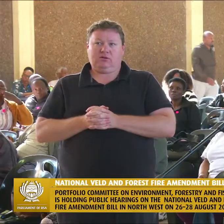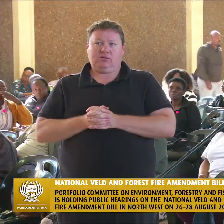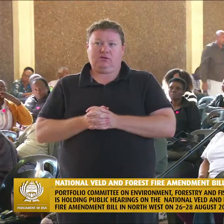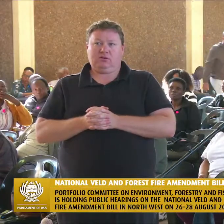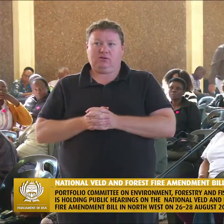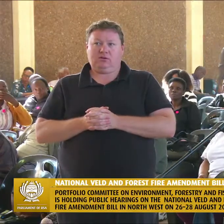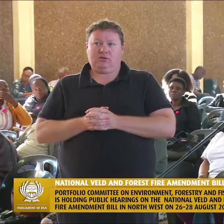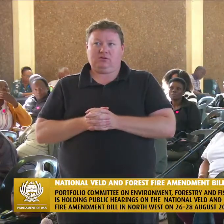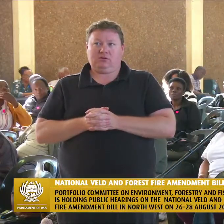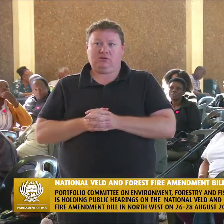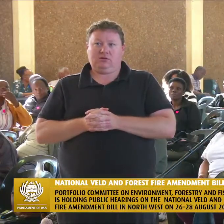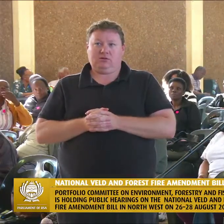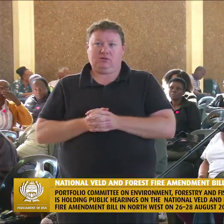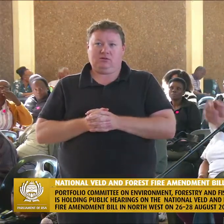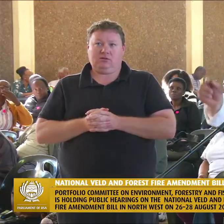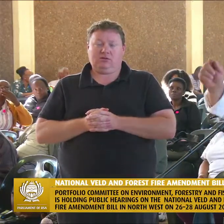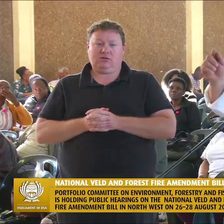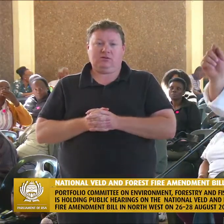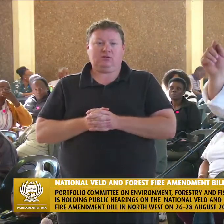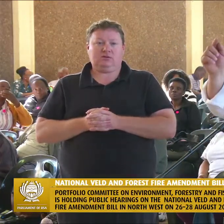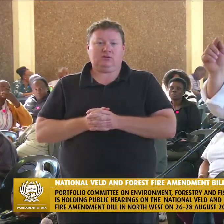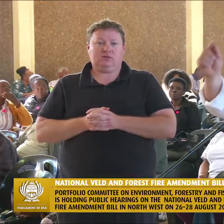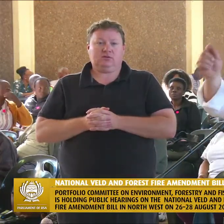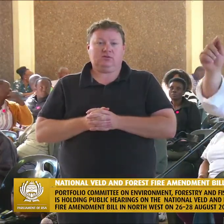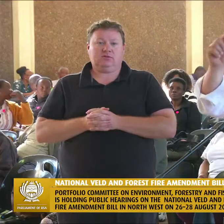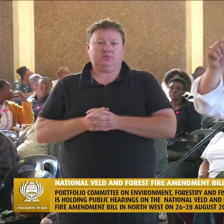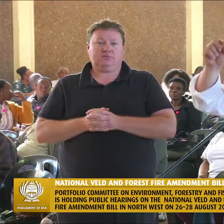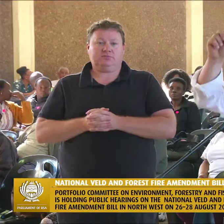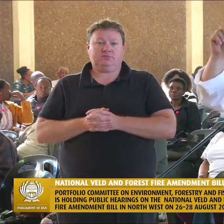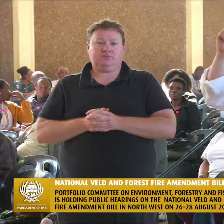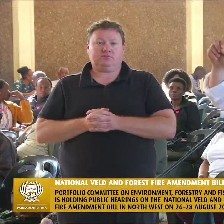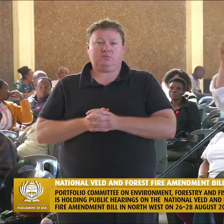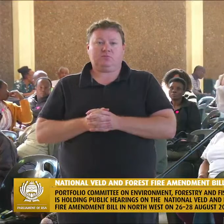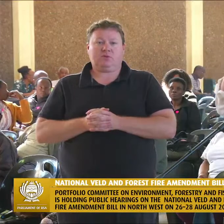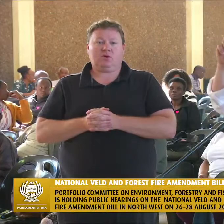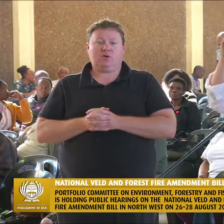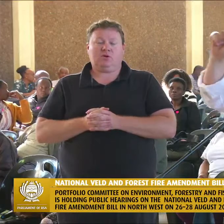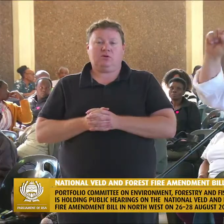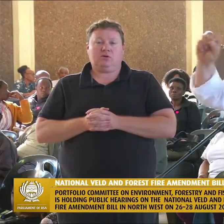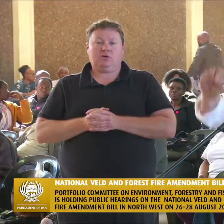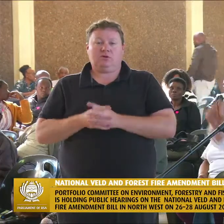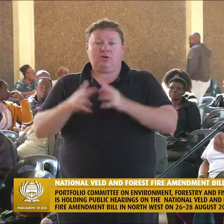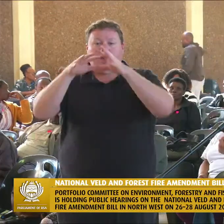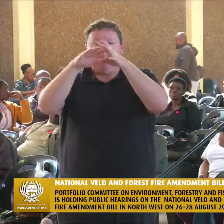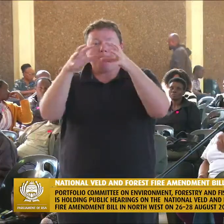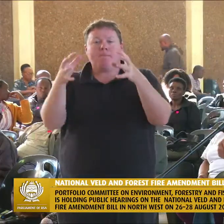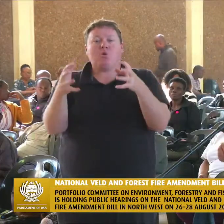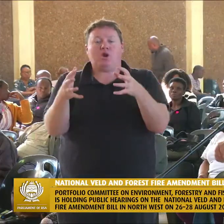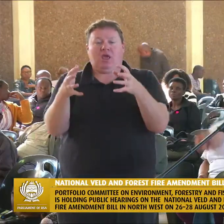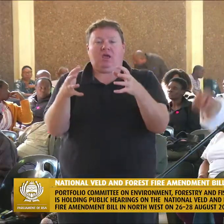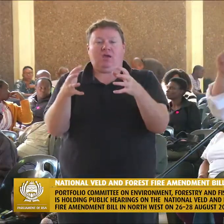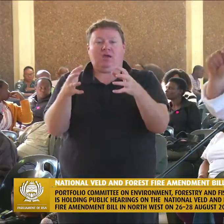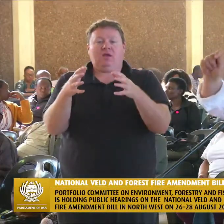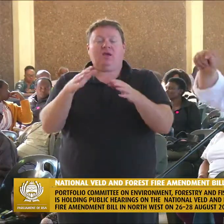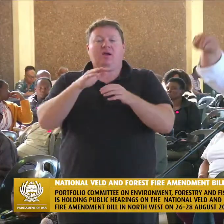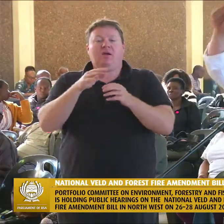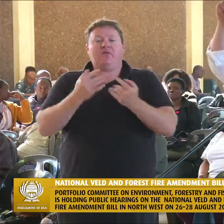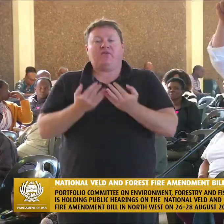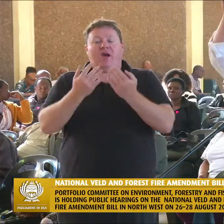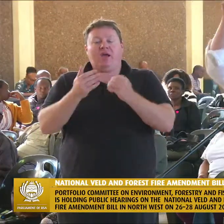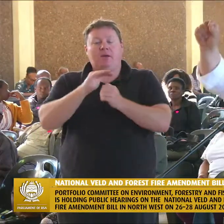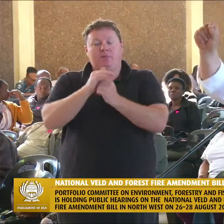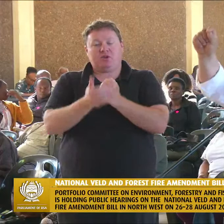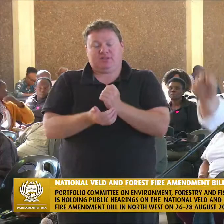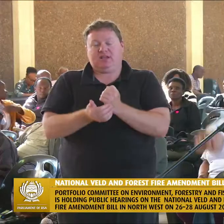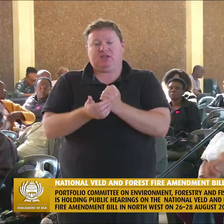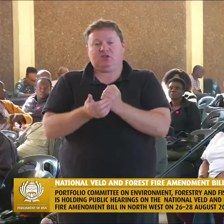and they were affected by those floods what we then did on behalf of the umbrella fire protection association we contacted